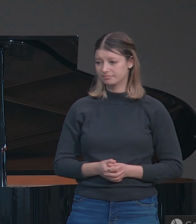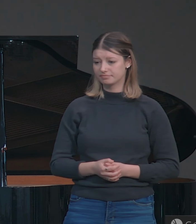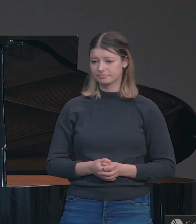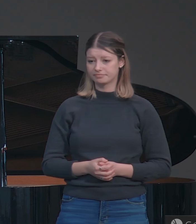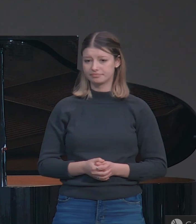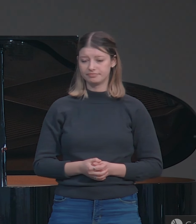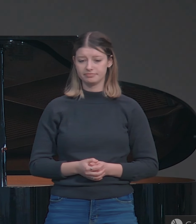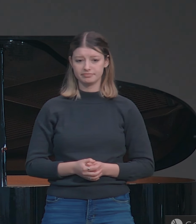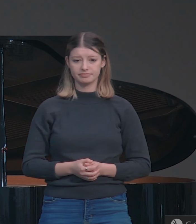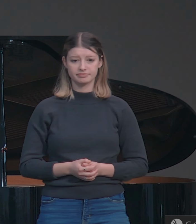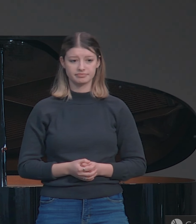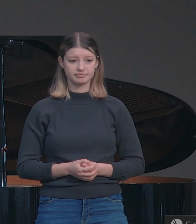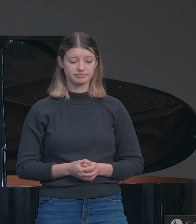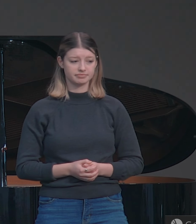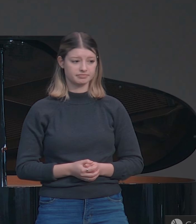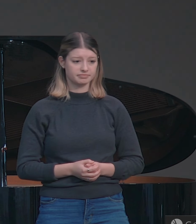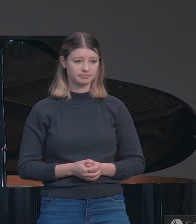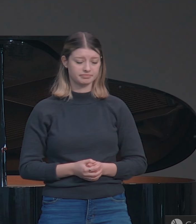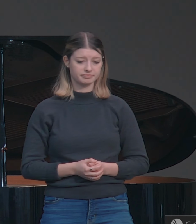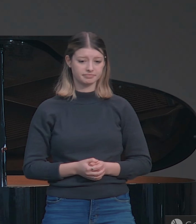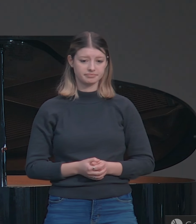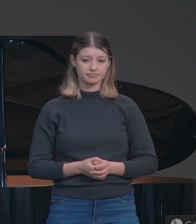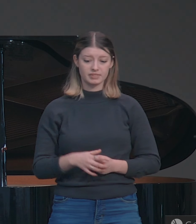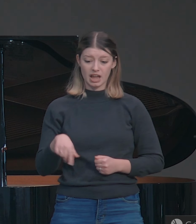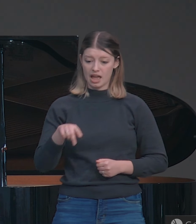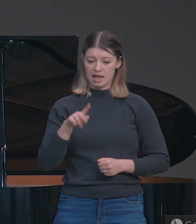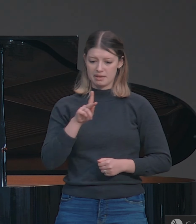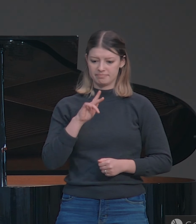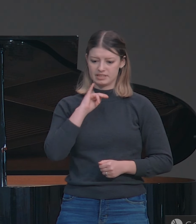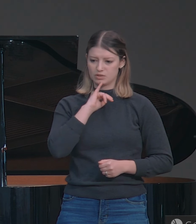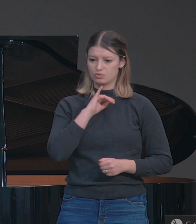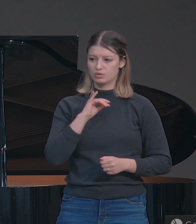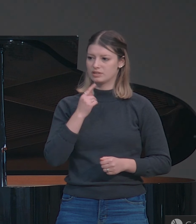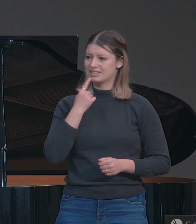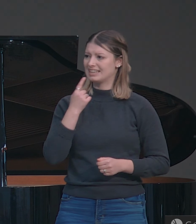What do we need to bring, God? He has told you, O man, what is good.